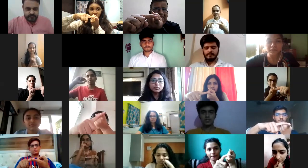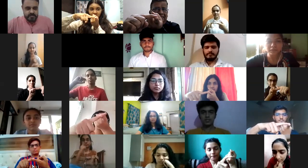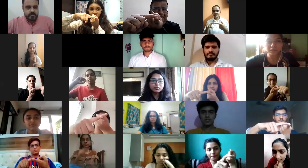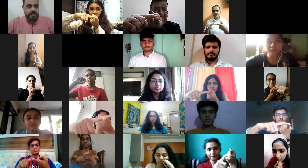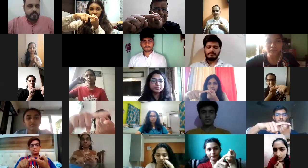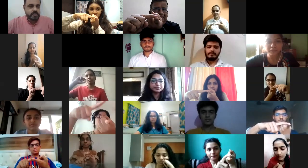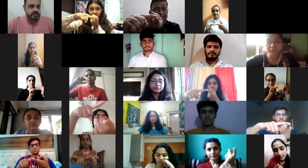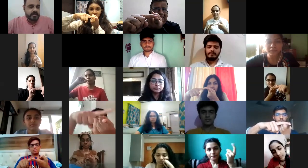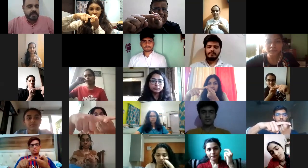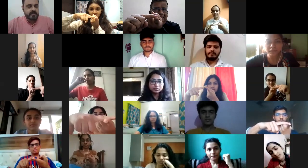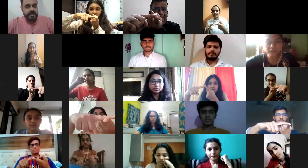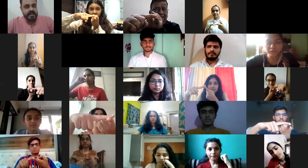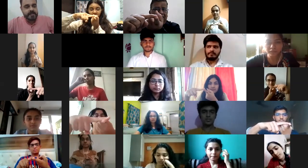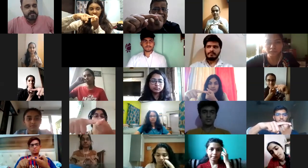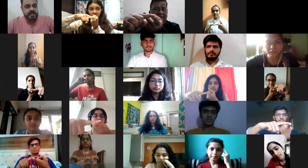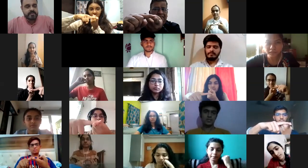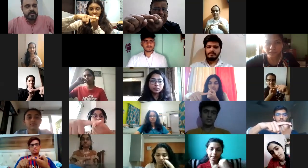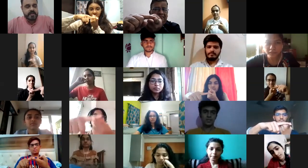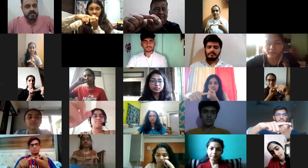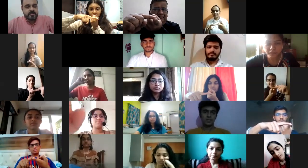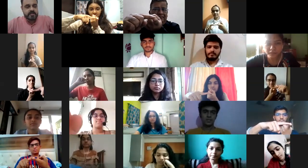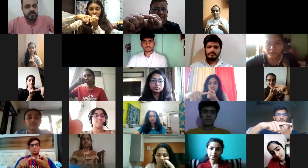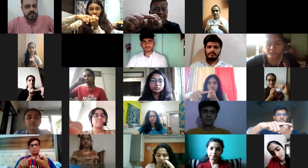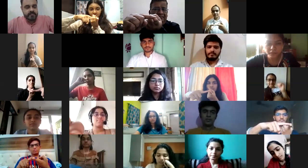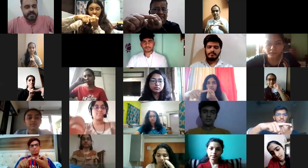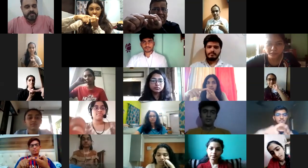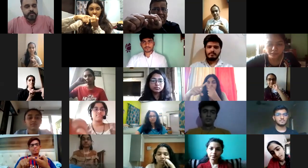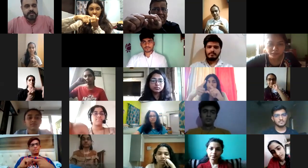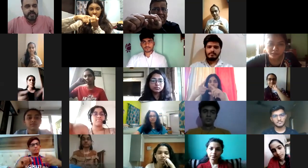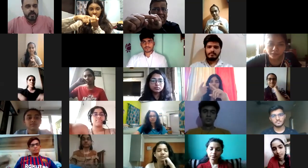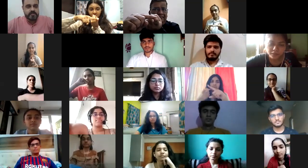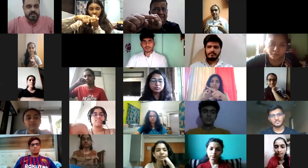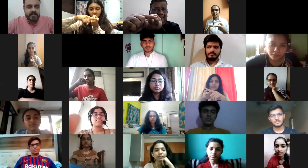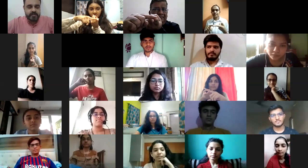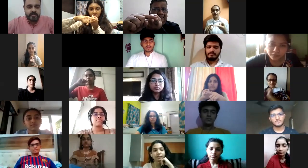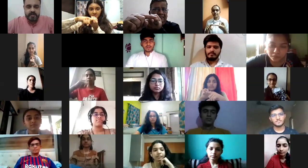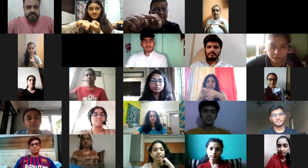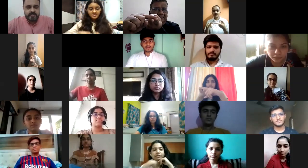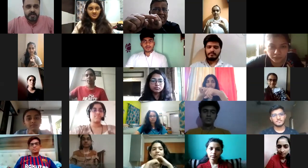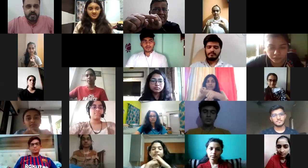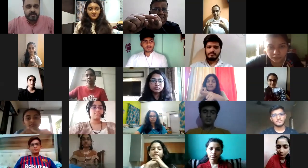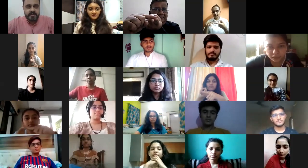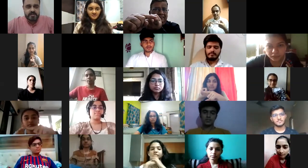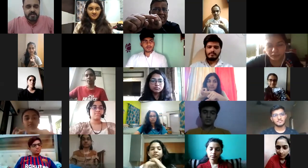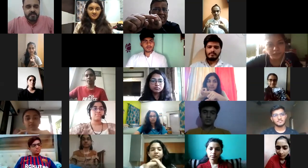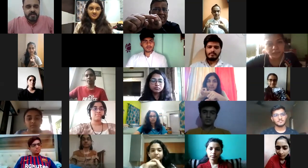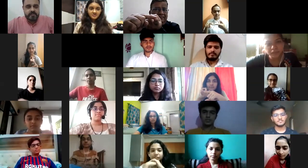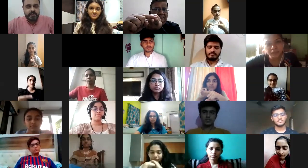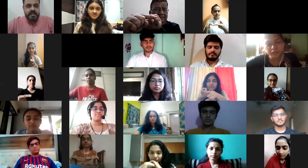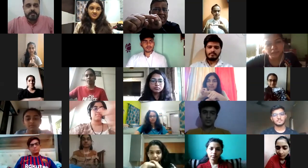So, abhi humko in academics, as we as students, there are a lot of things that we understand. There are a lot of things we only remember